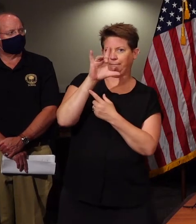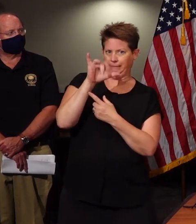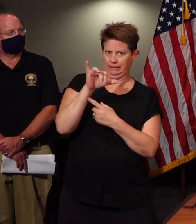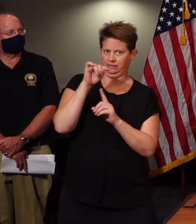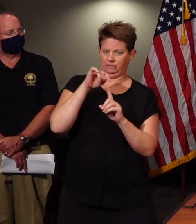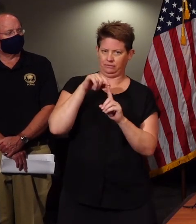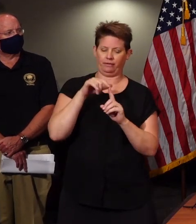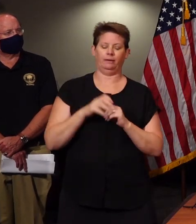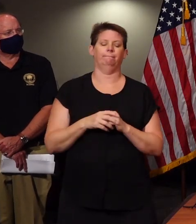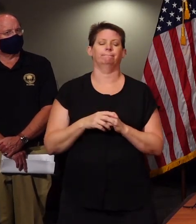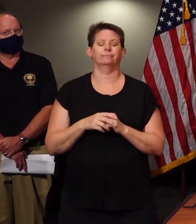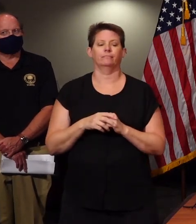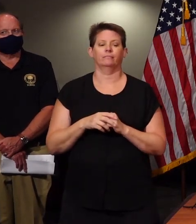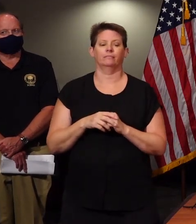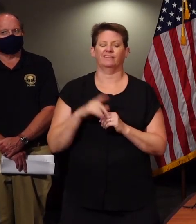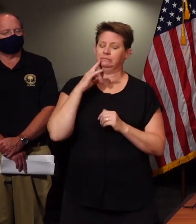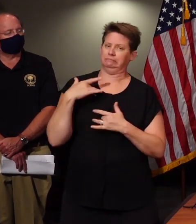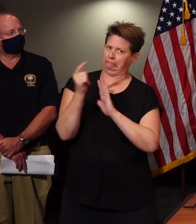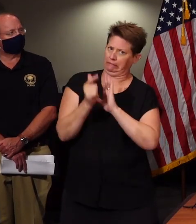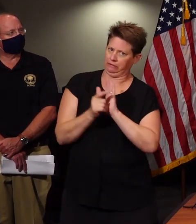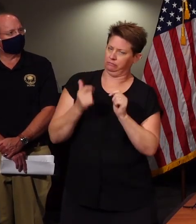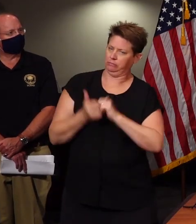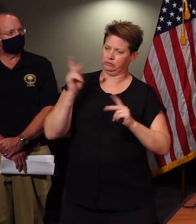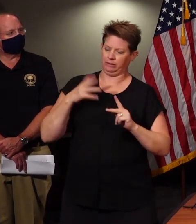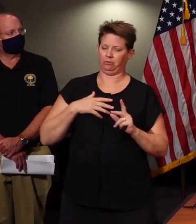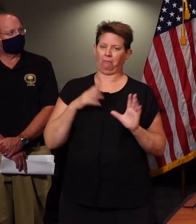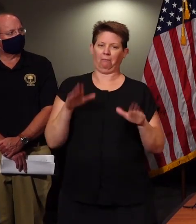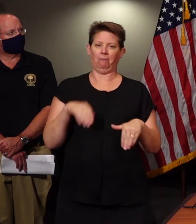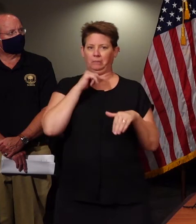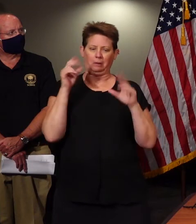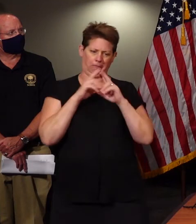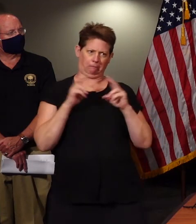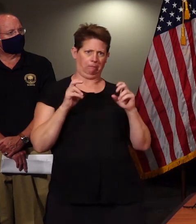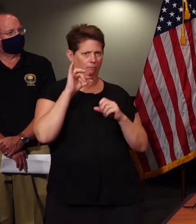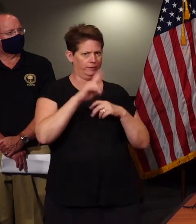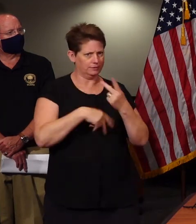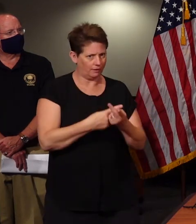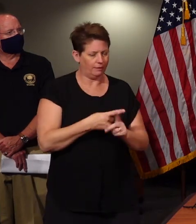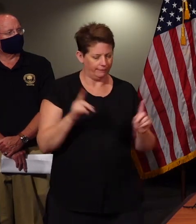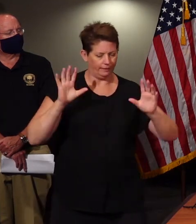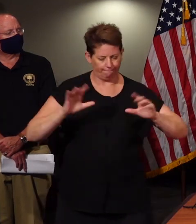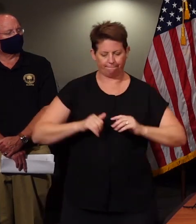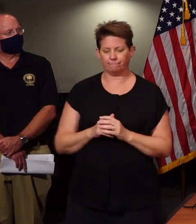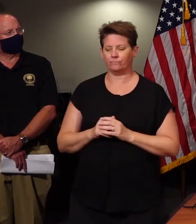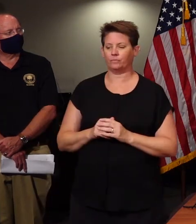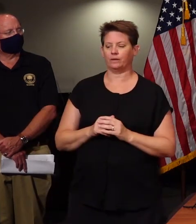a legal area. Most people don't get involved in this sort of analysis, but